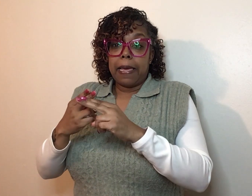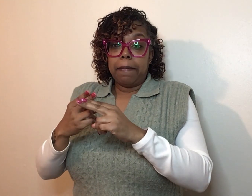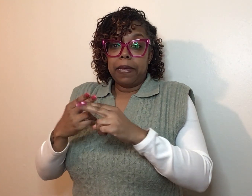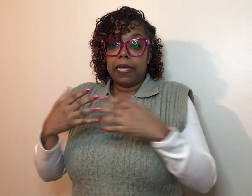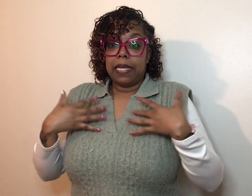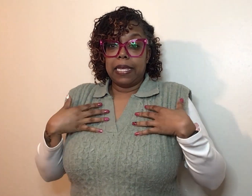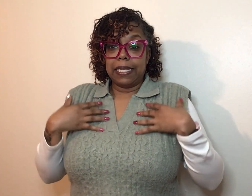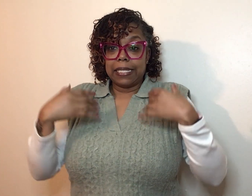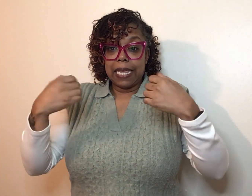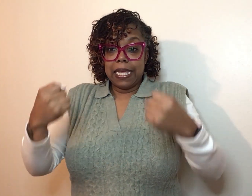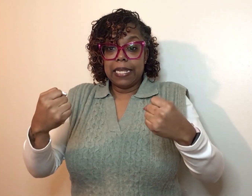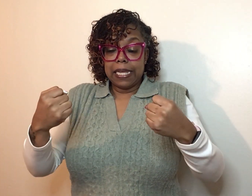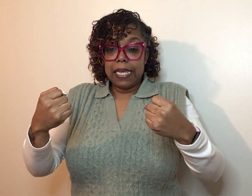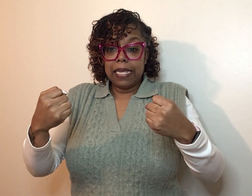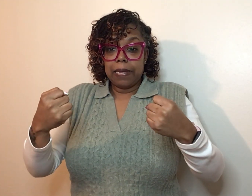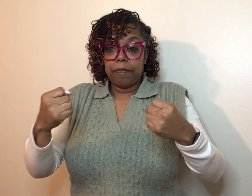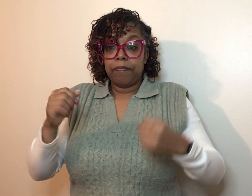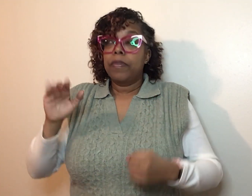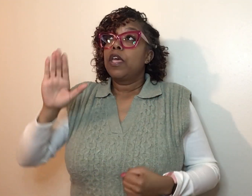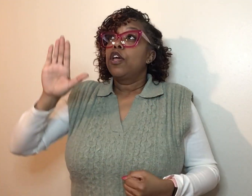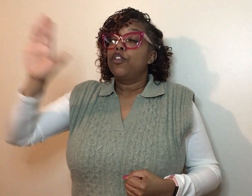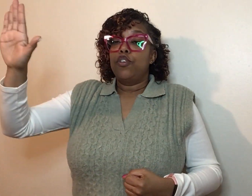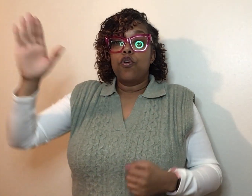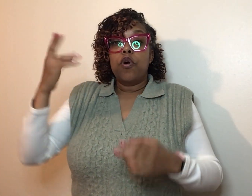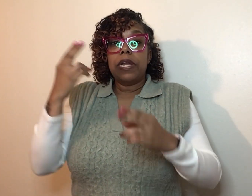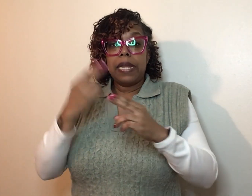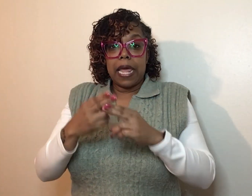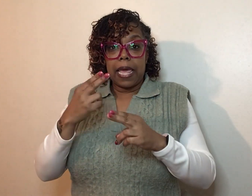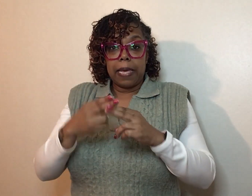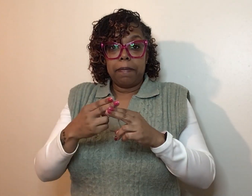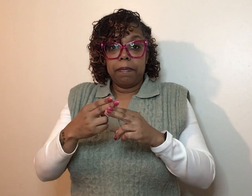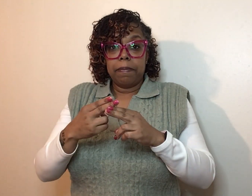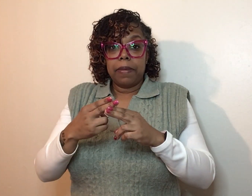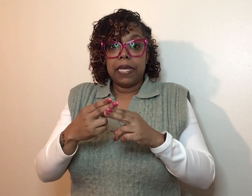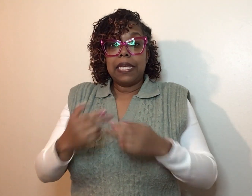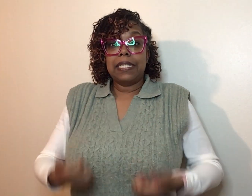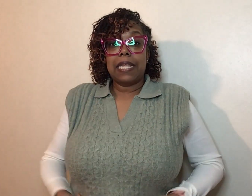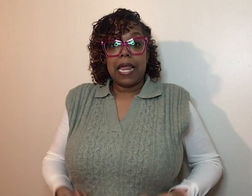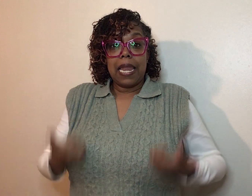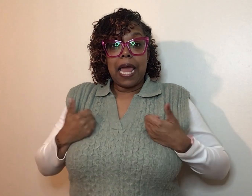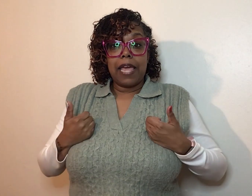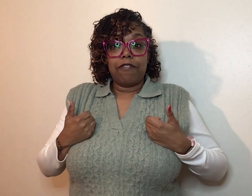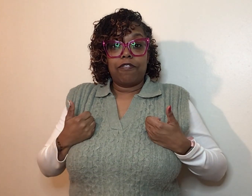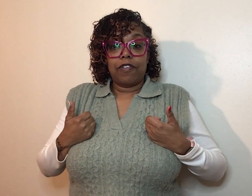name is healing. Your name is life.